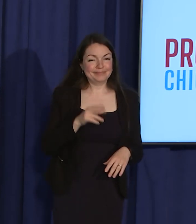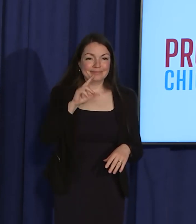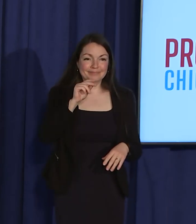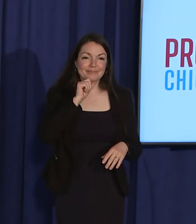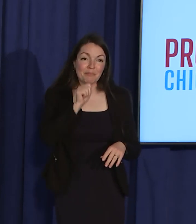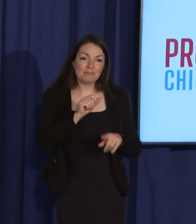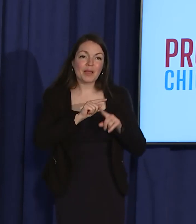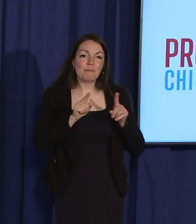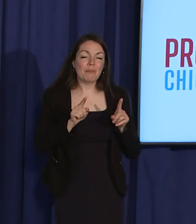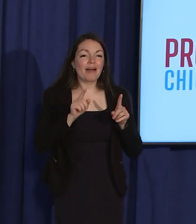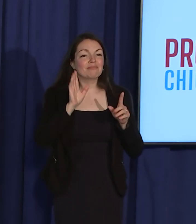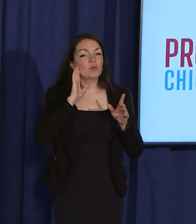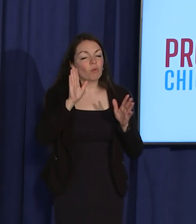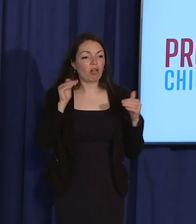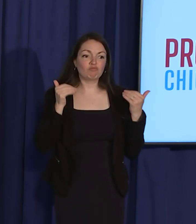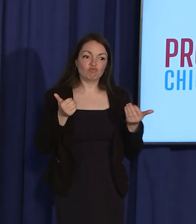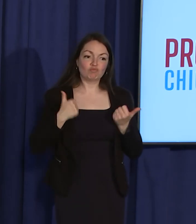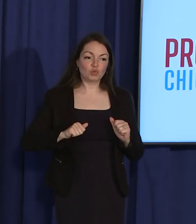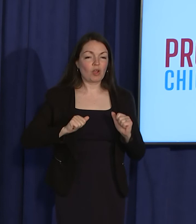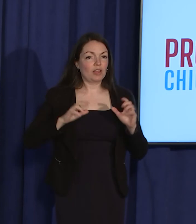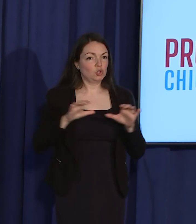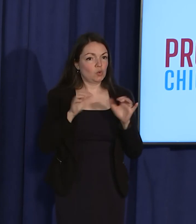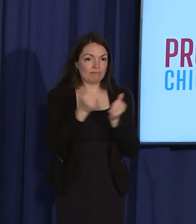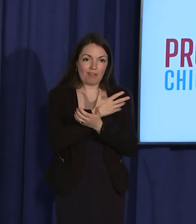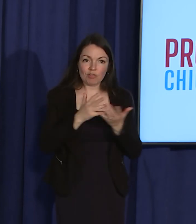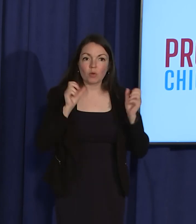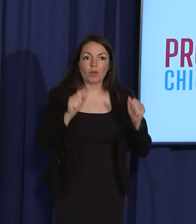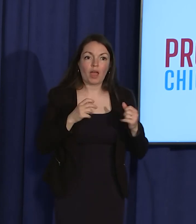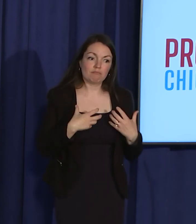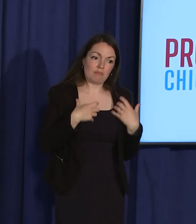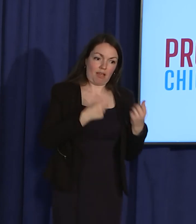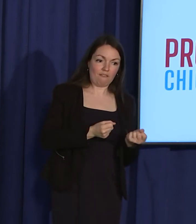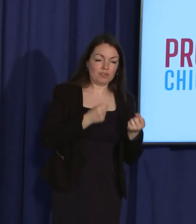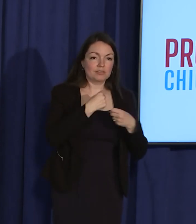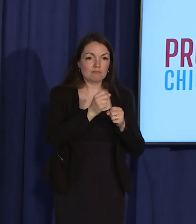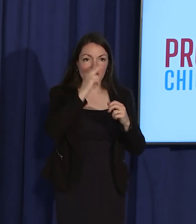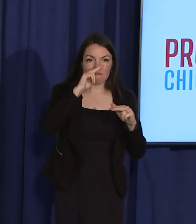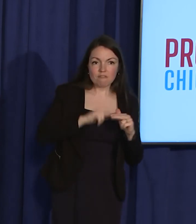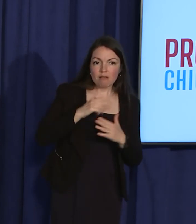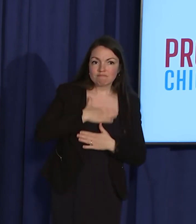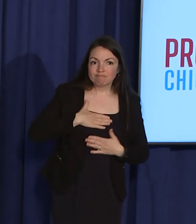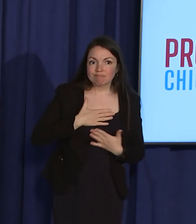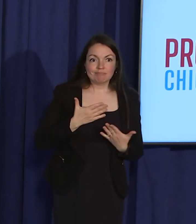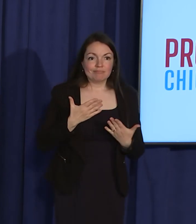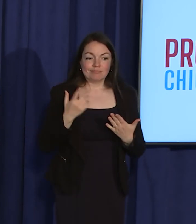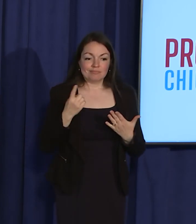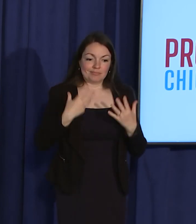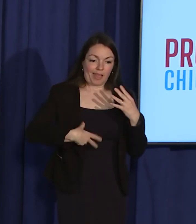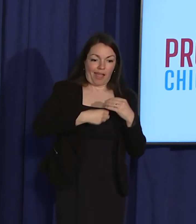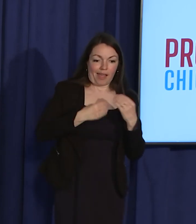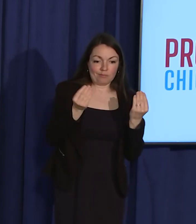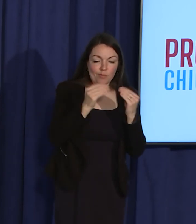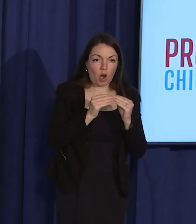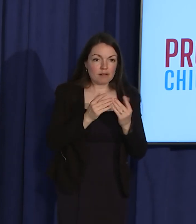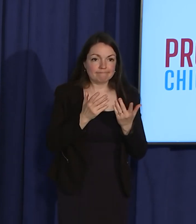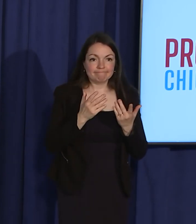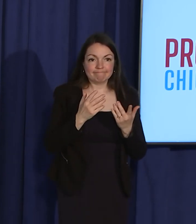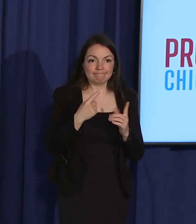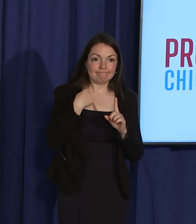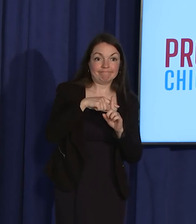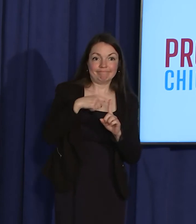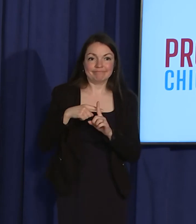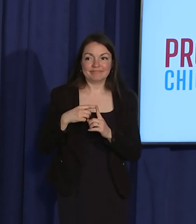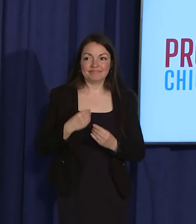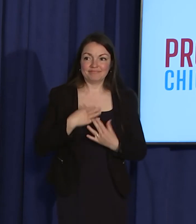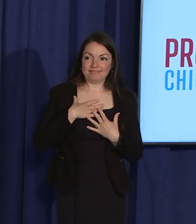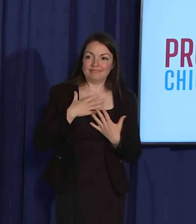can to build the confidence, to build the convenience, and then to make this fun, to make this something that is, not just sort